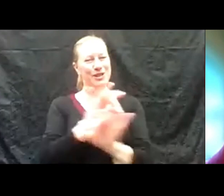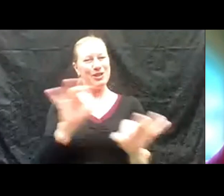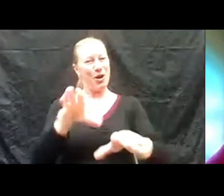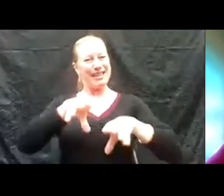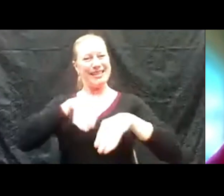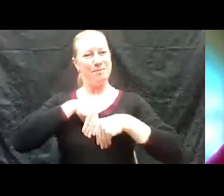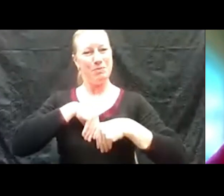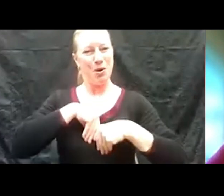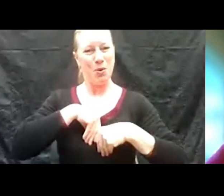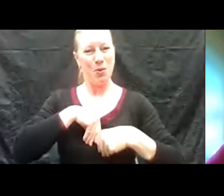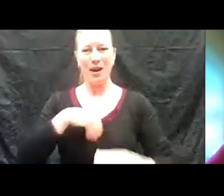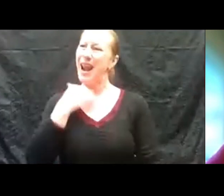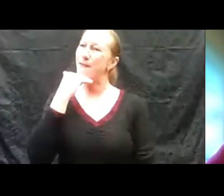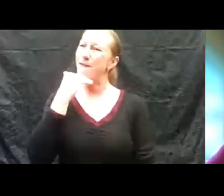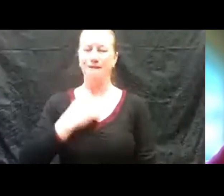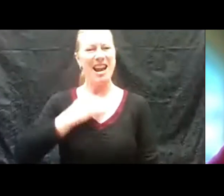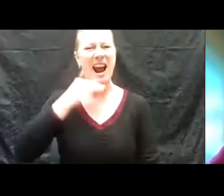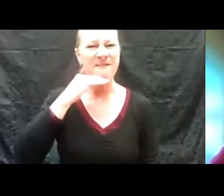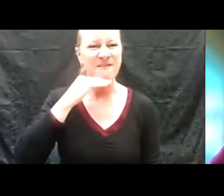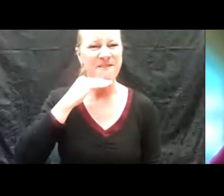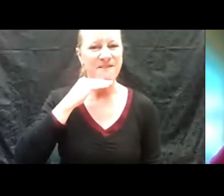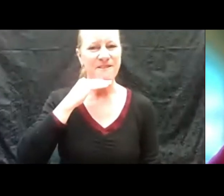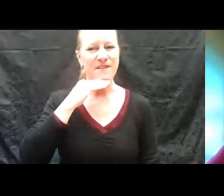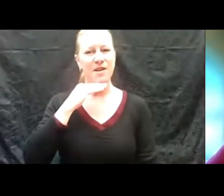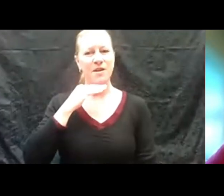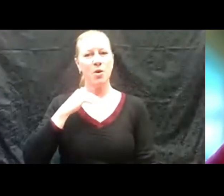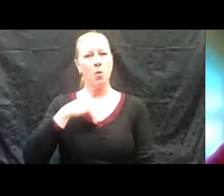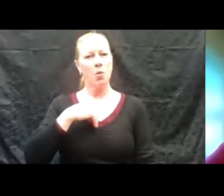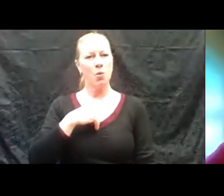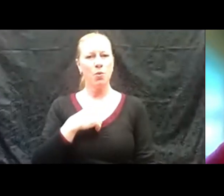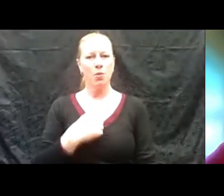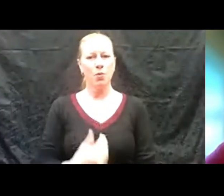acceptable. Enough is enough. We need this right now.